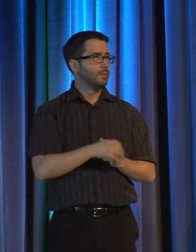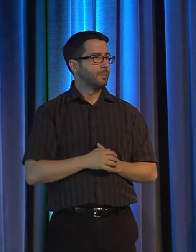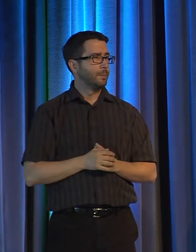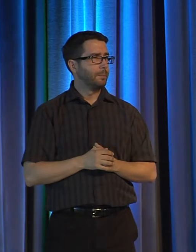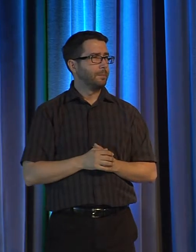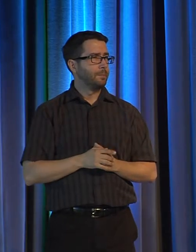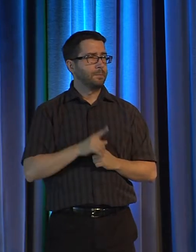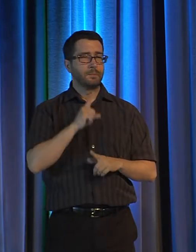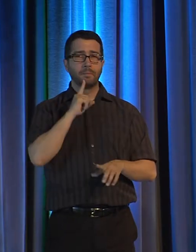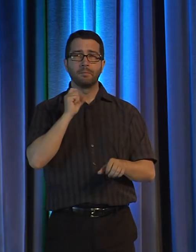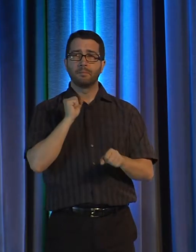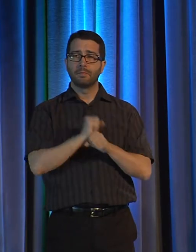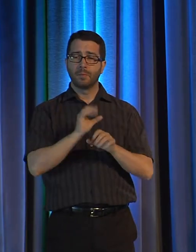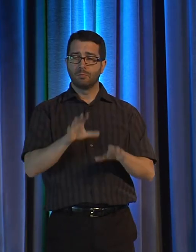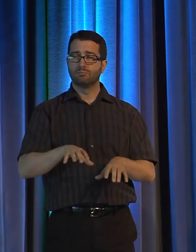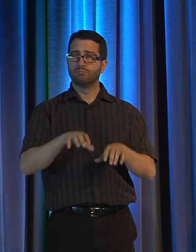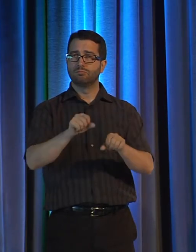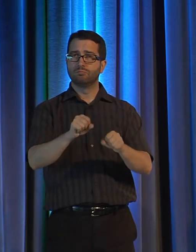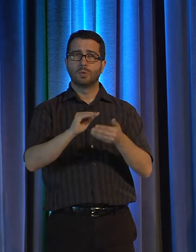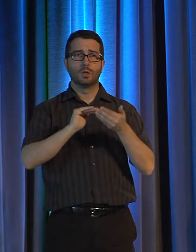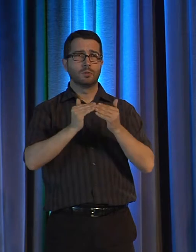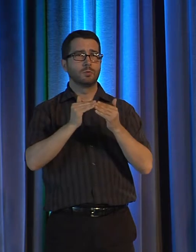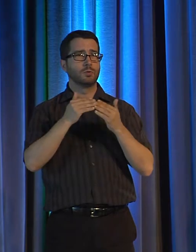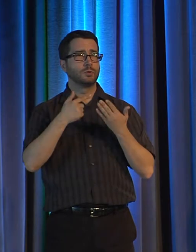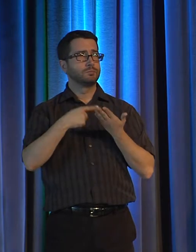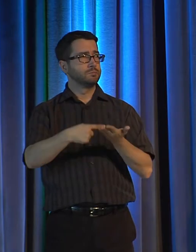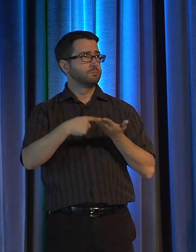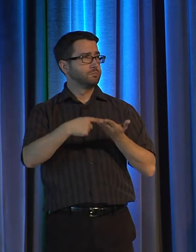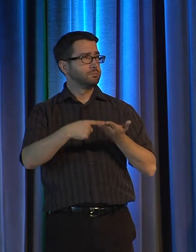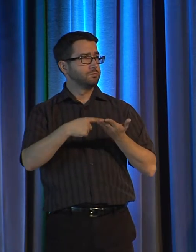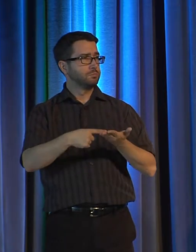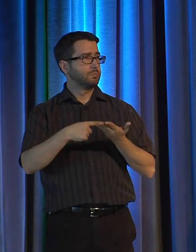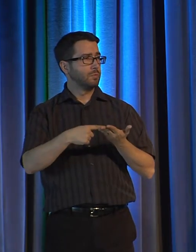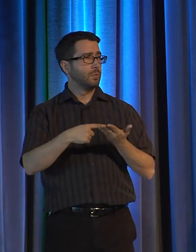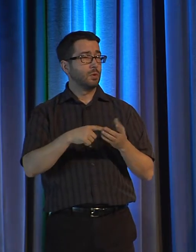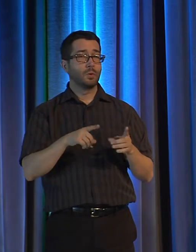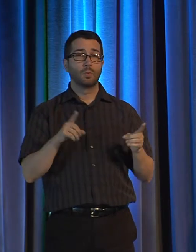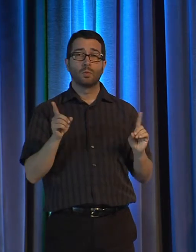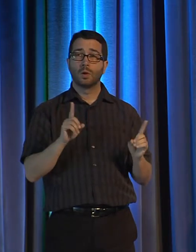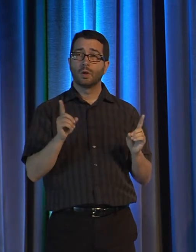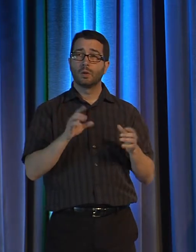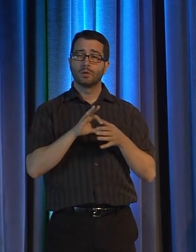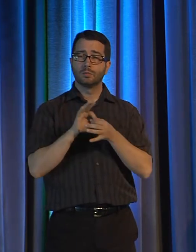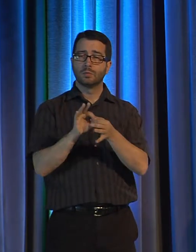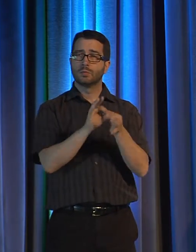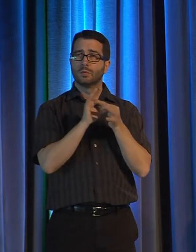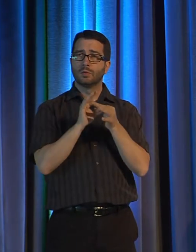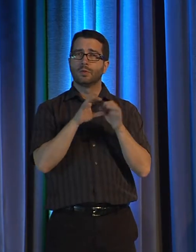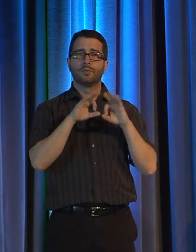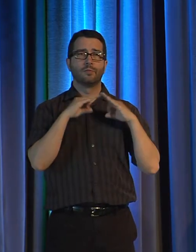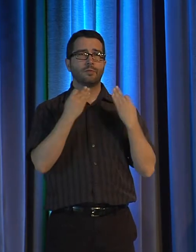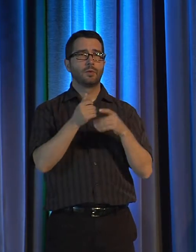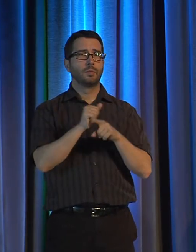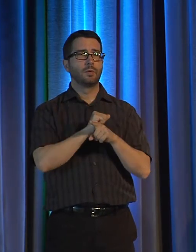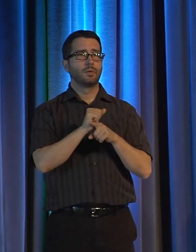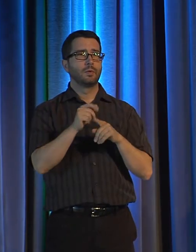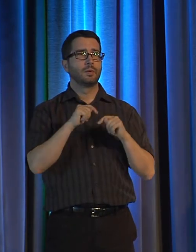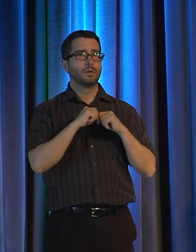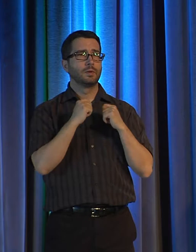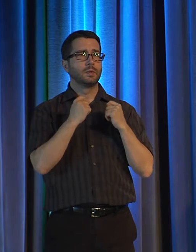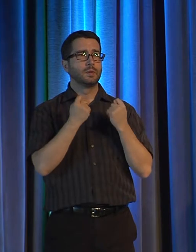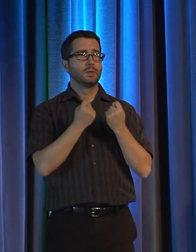And we're hosting community conversations with Nova Scotians on collaborative family practice teams to learn what communities